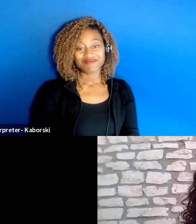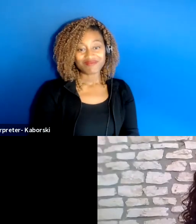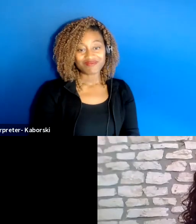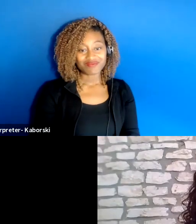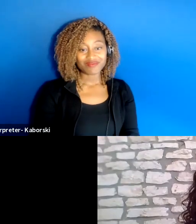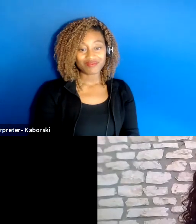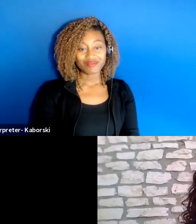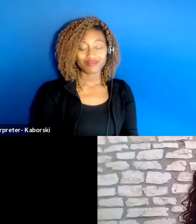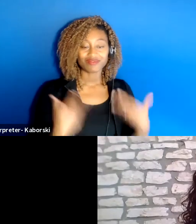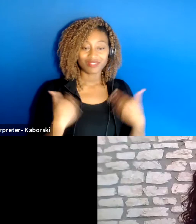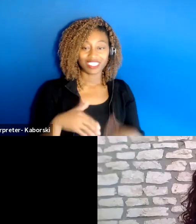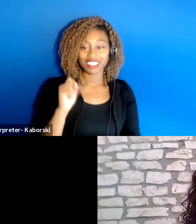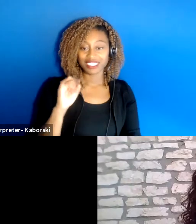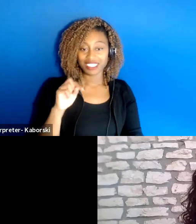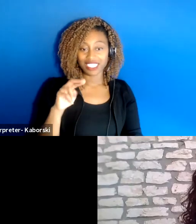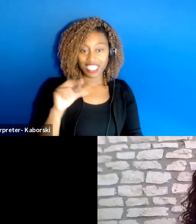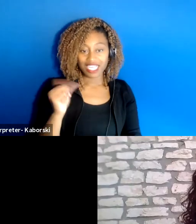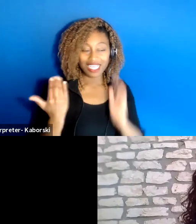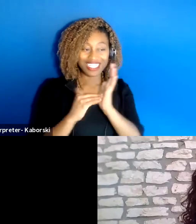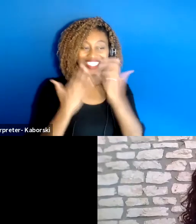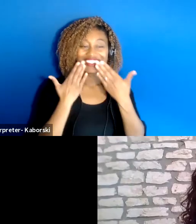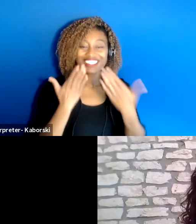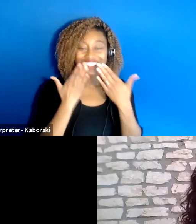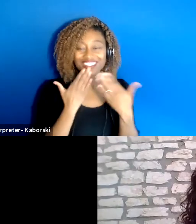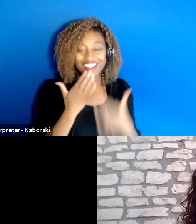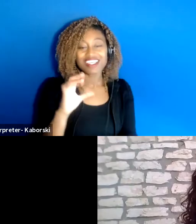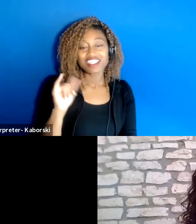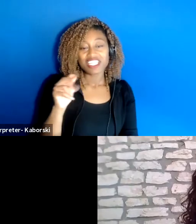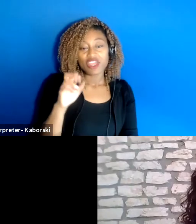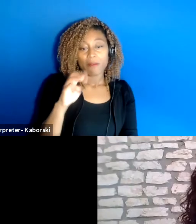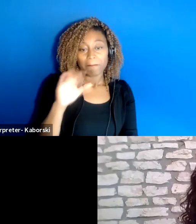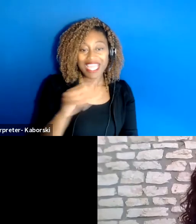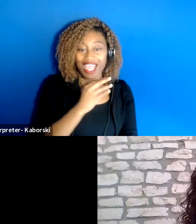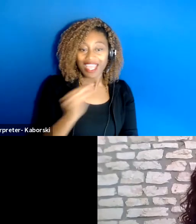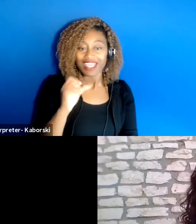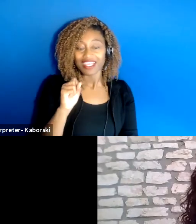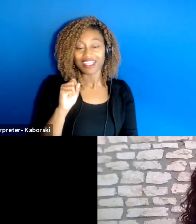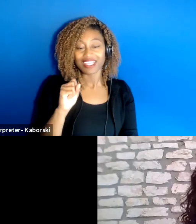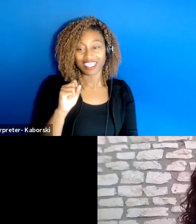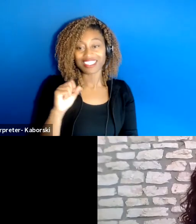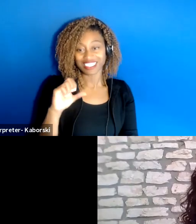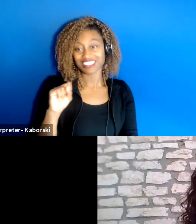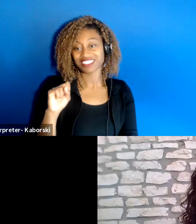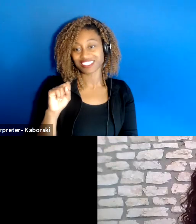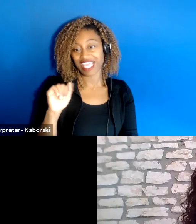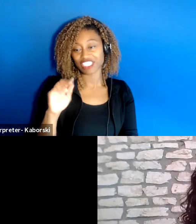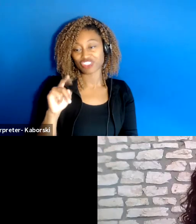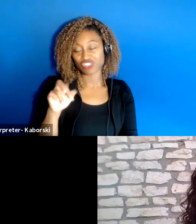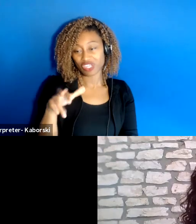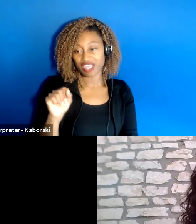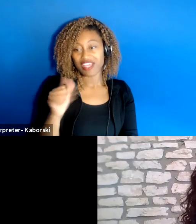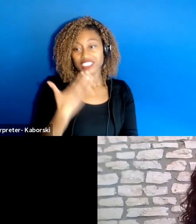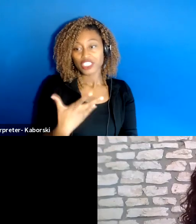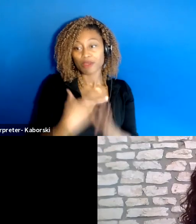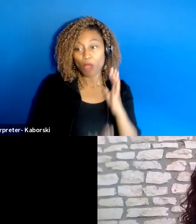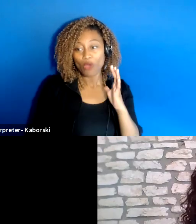This is Sidna again. Thank you, Jeremy, and thank you, Sandra. I appreciate both of you. That was a very good session. I do want to remind all the